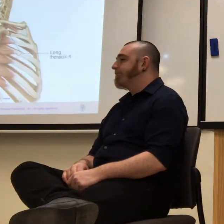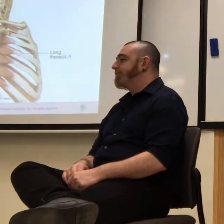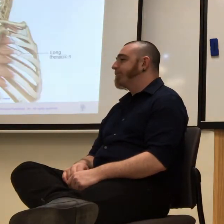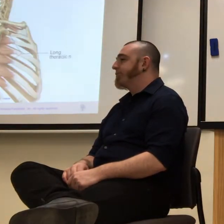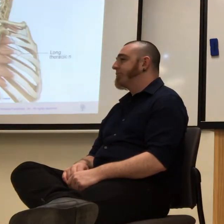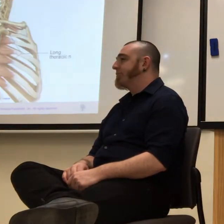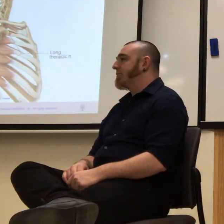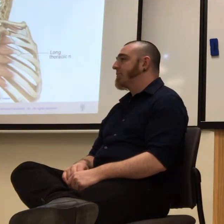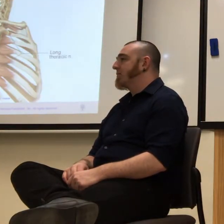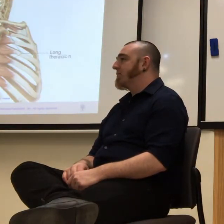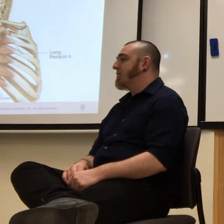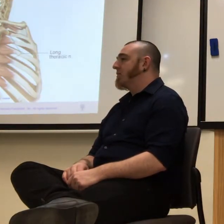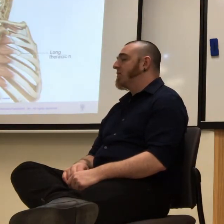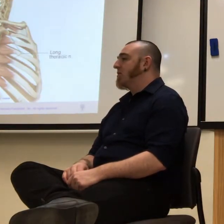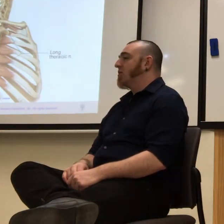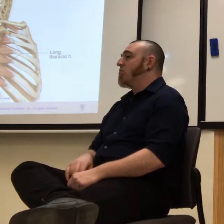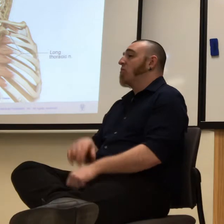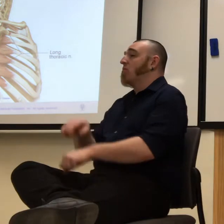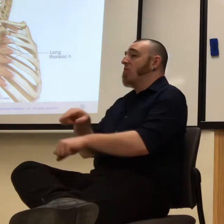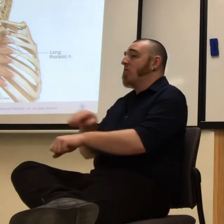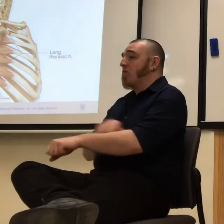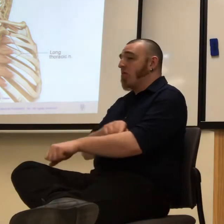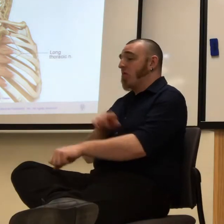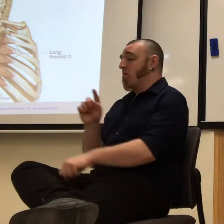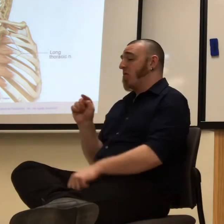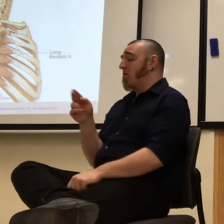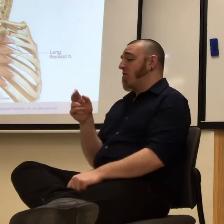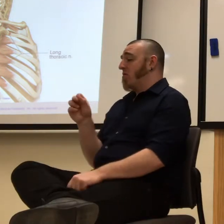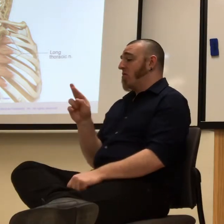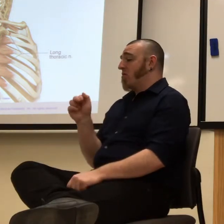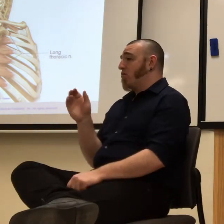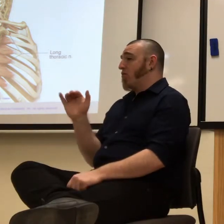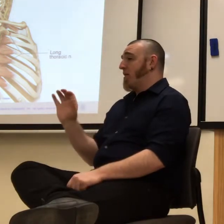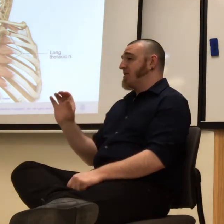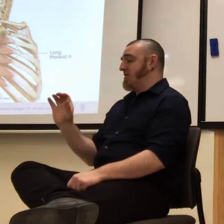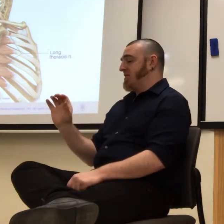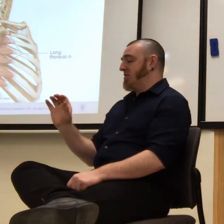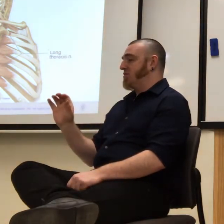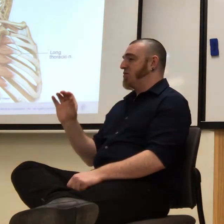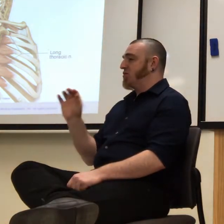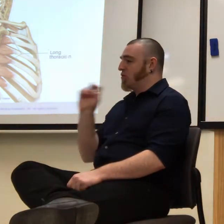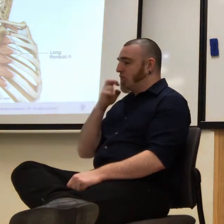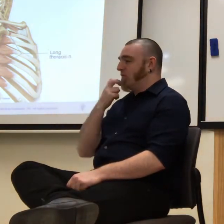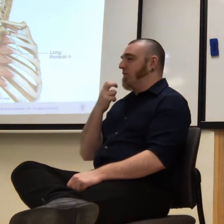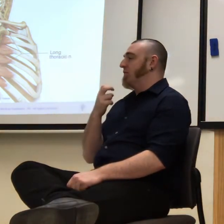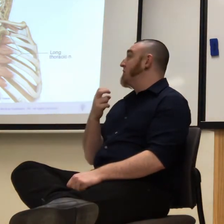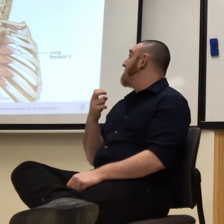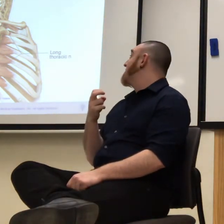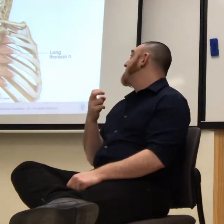The long thoracic nerve. Serratus anterior.